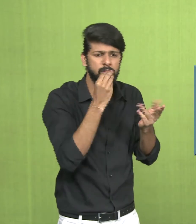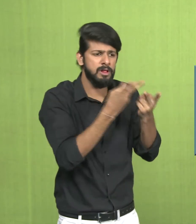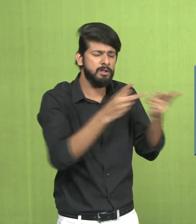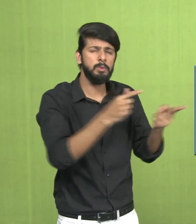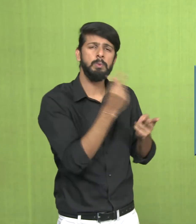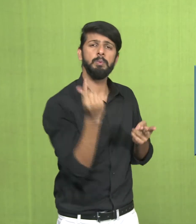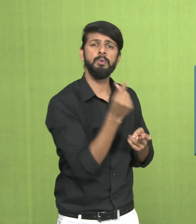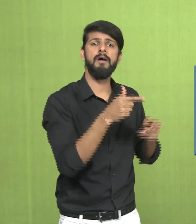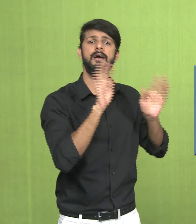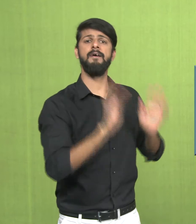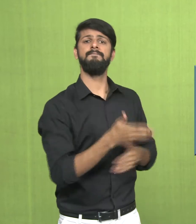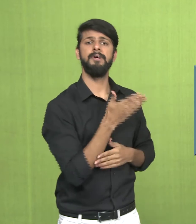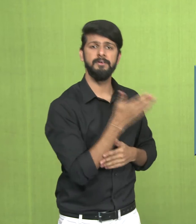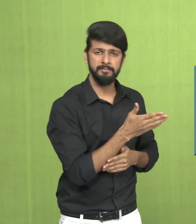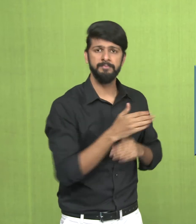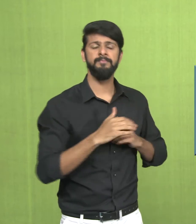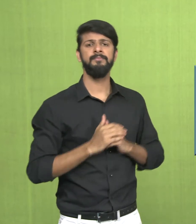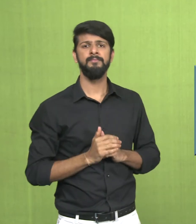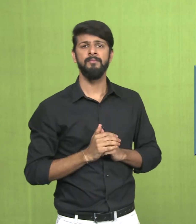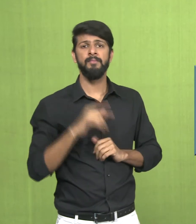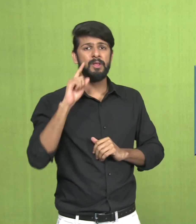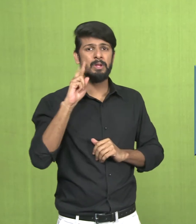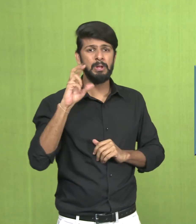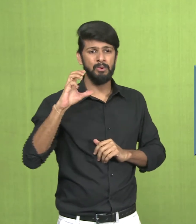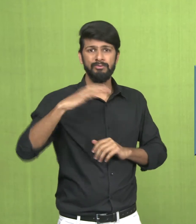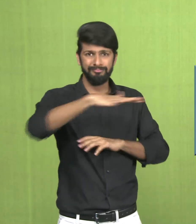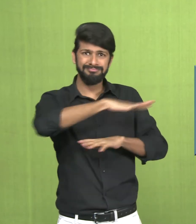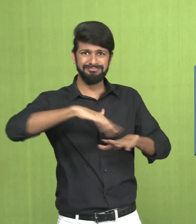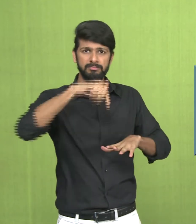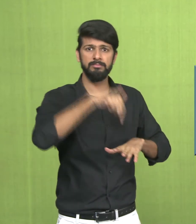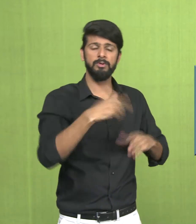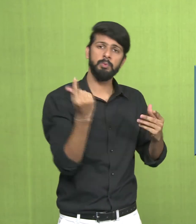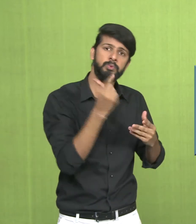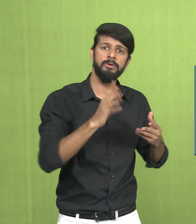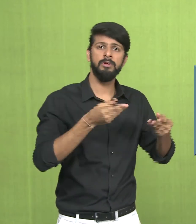Indus Valley civilization also had systems of agriculture as well as trade.